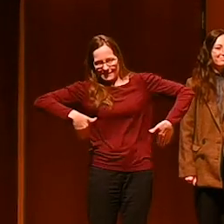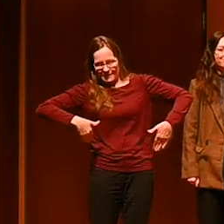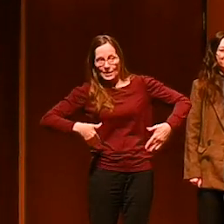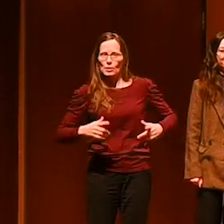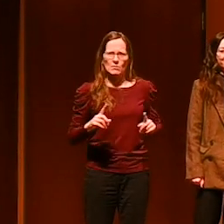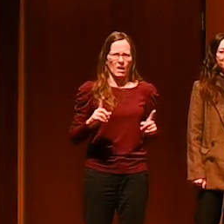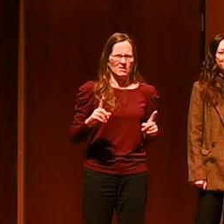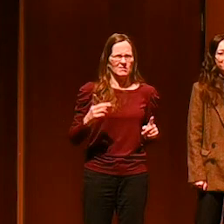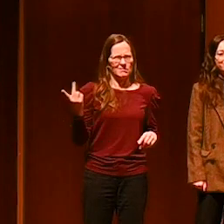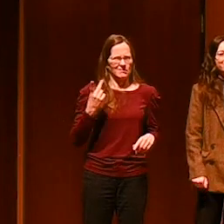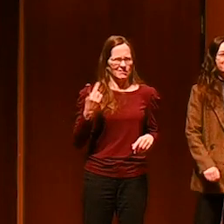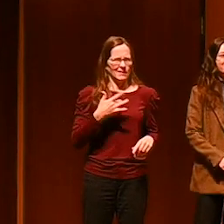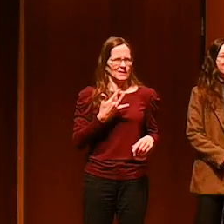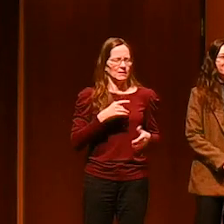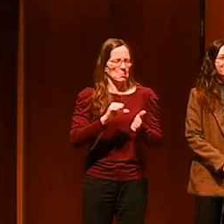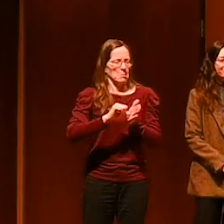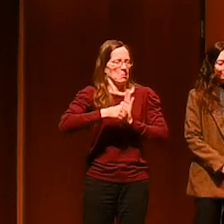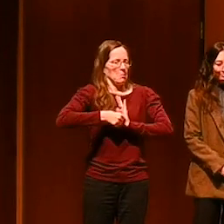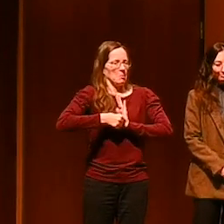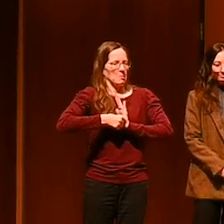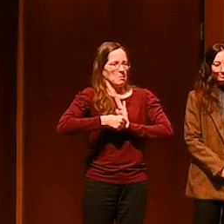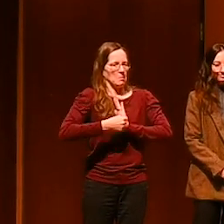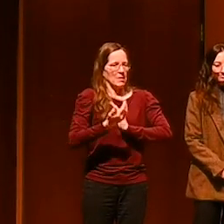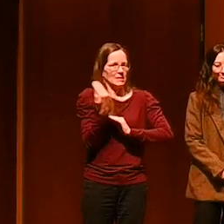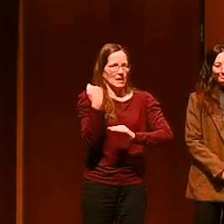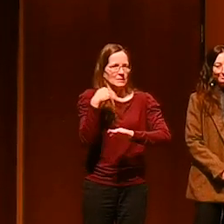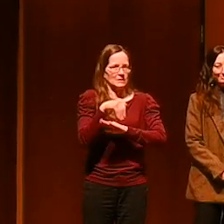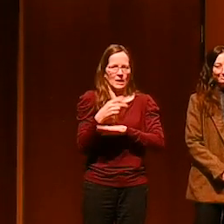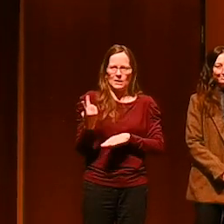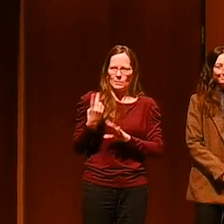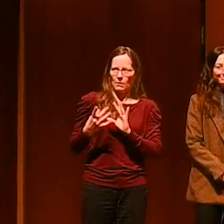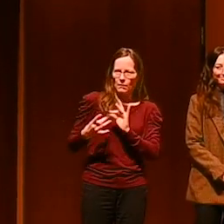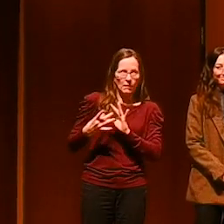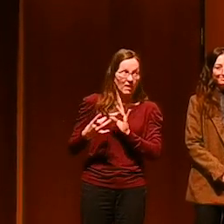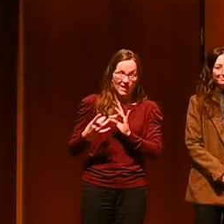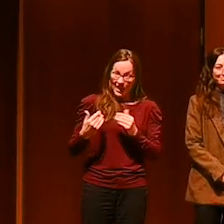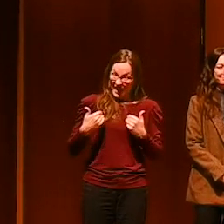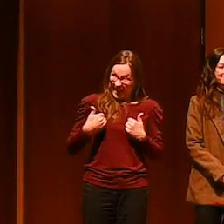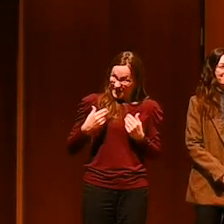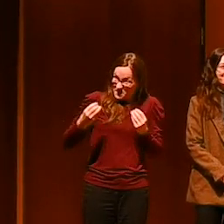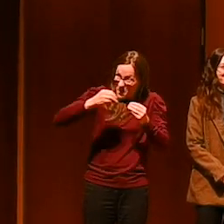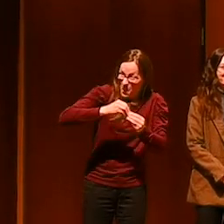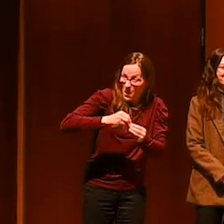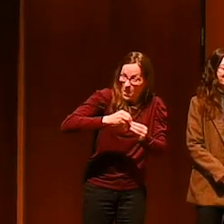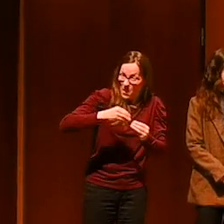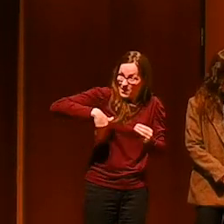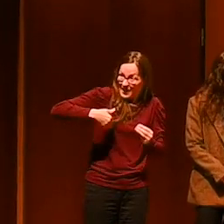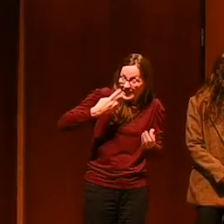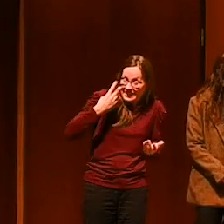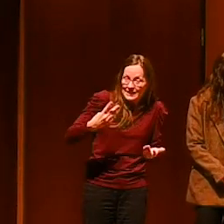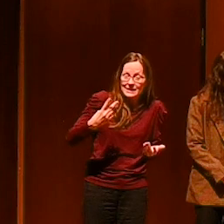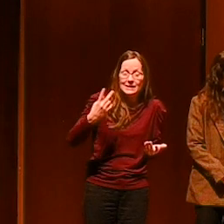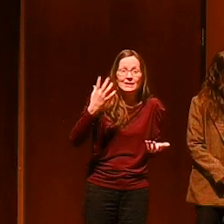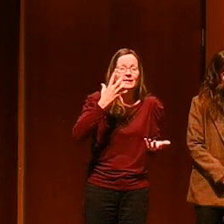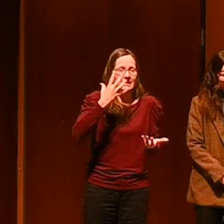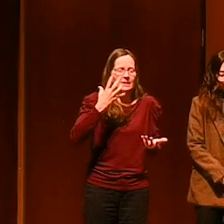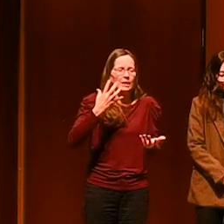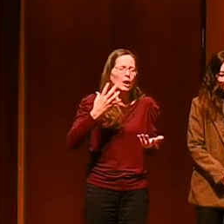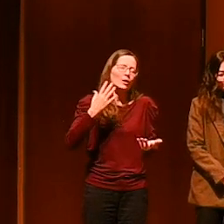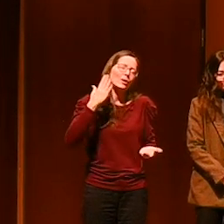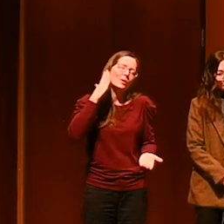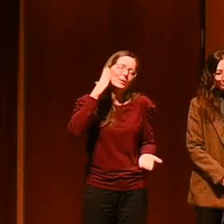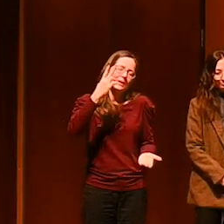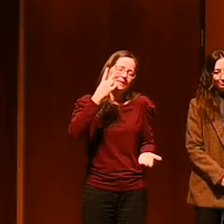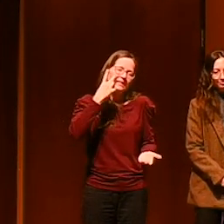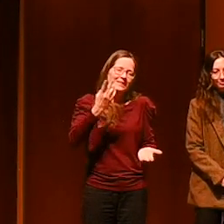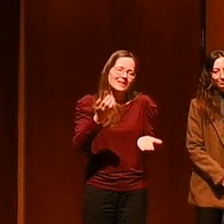very impressed and ended our evening saying, oh my goodness, I can't believe there's more to see in the coming visits that we have. So I think that's a testament to all of the